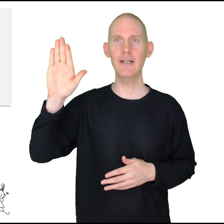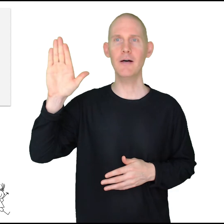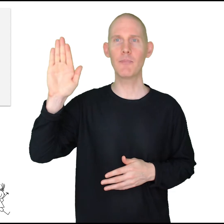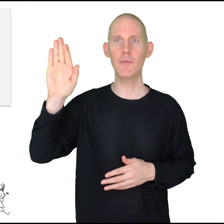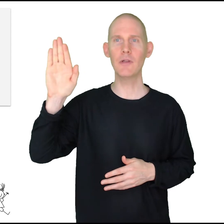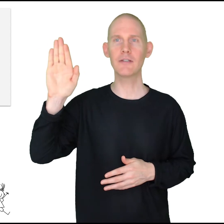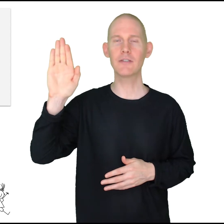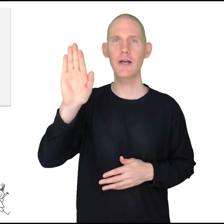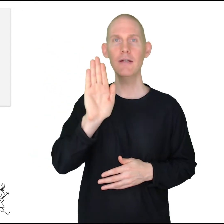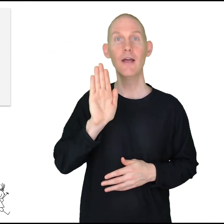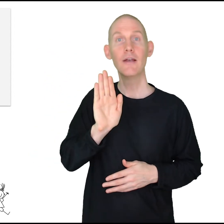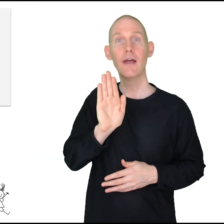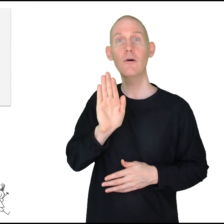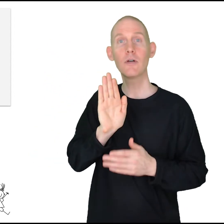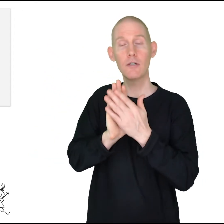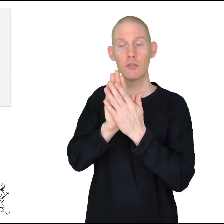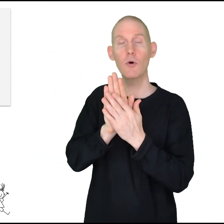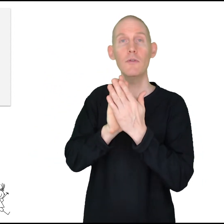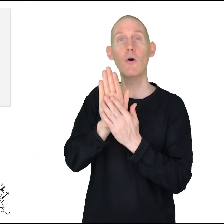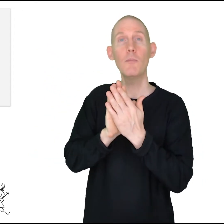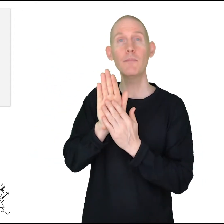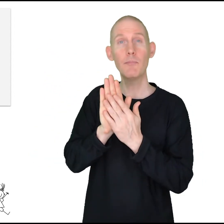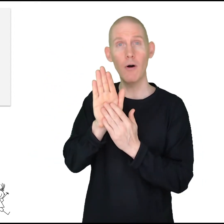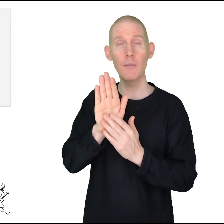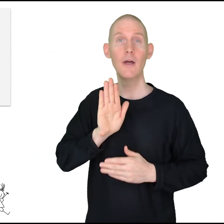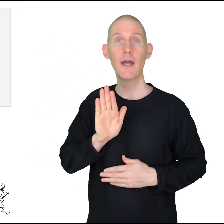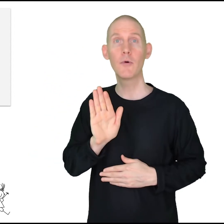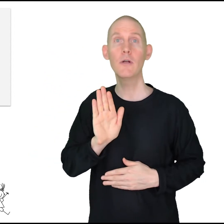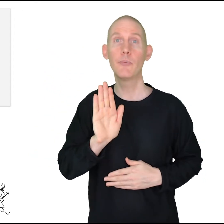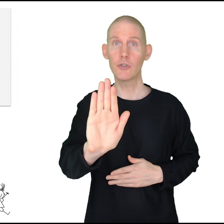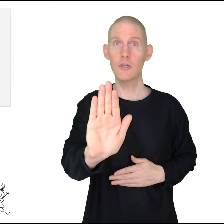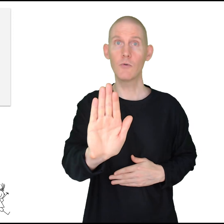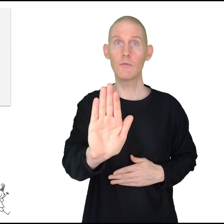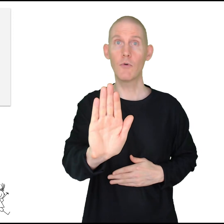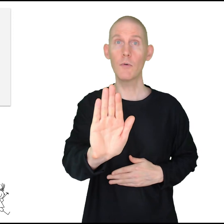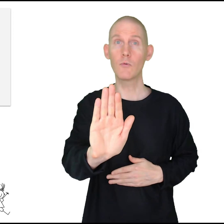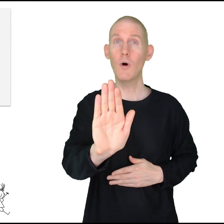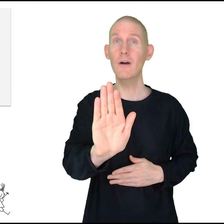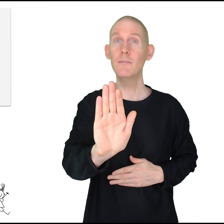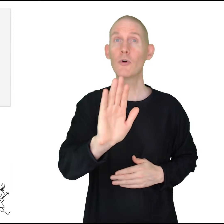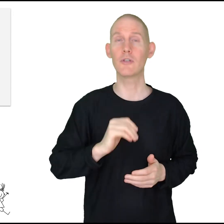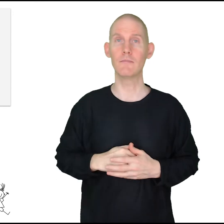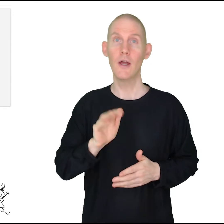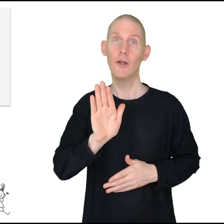thumb alongside. Now we're going to show the open palm and we're going to push it forward. One motion.